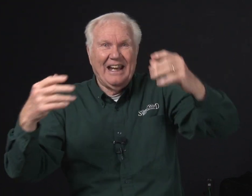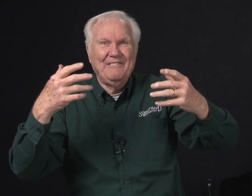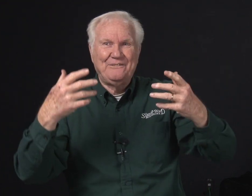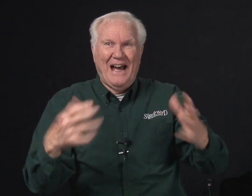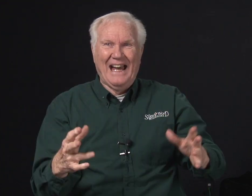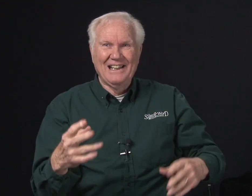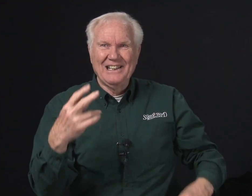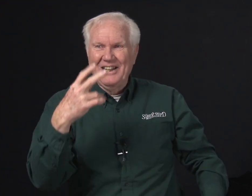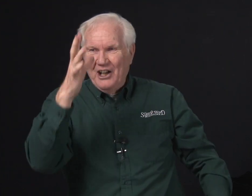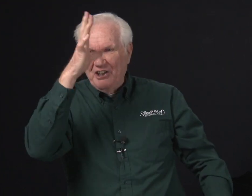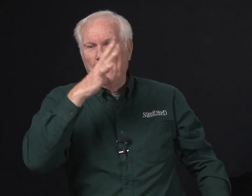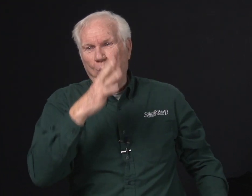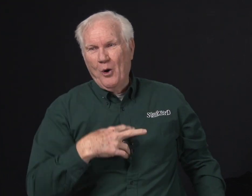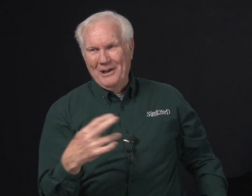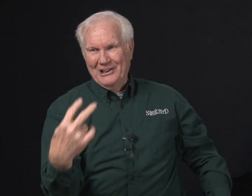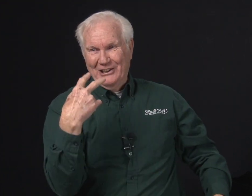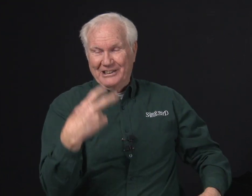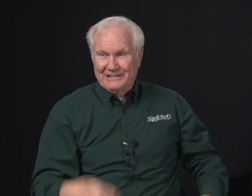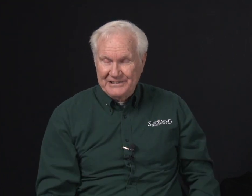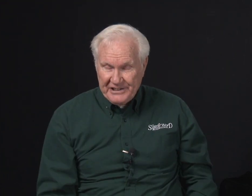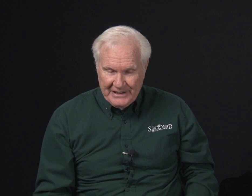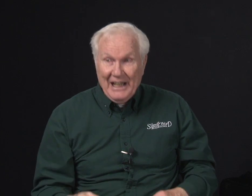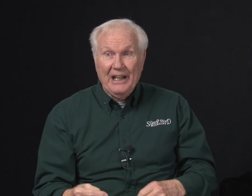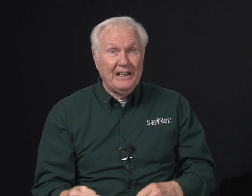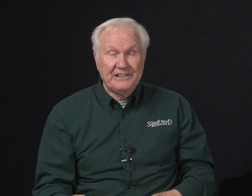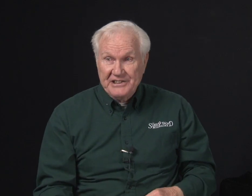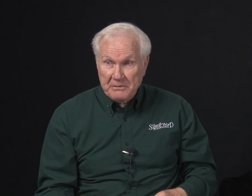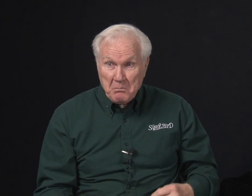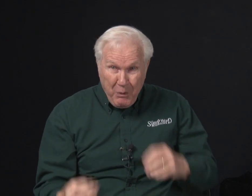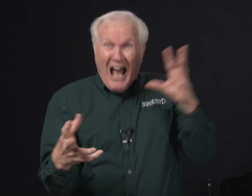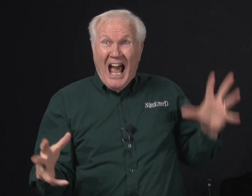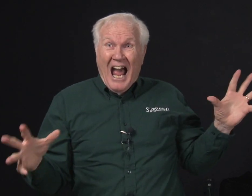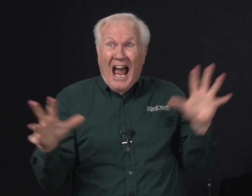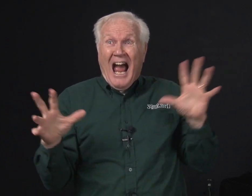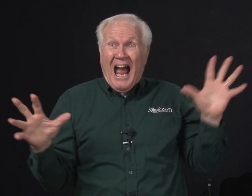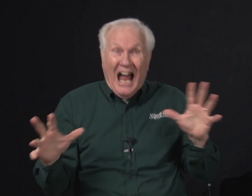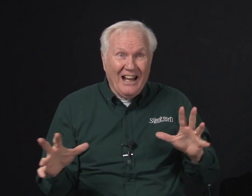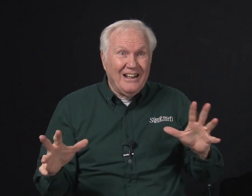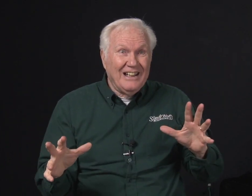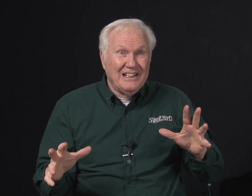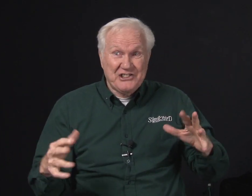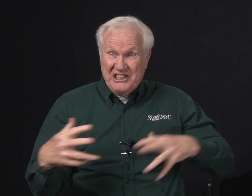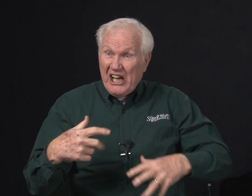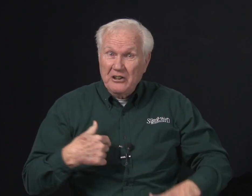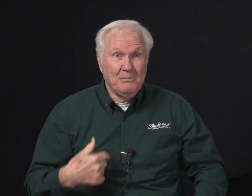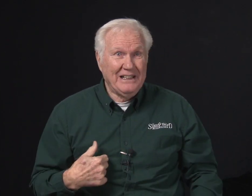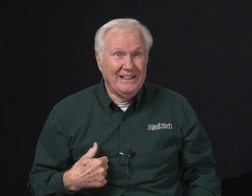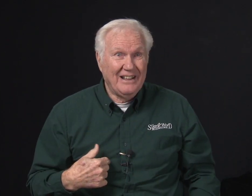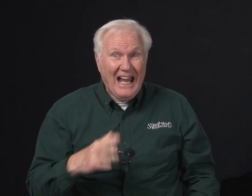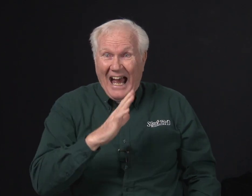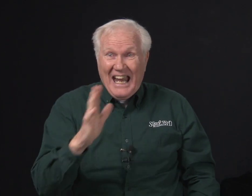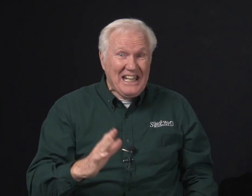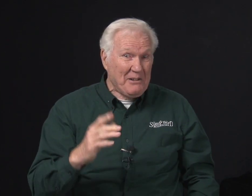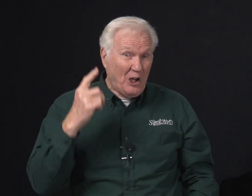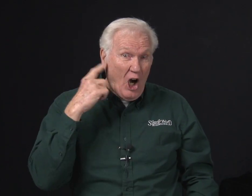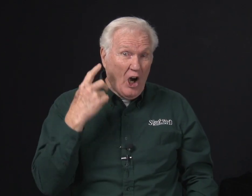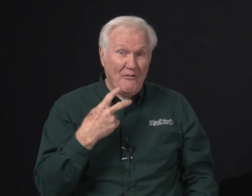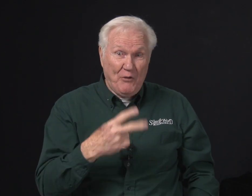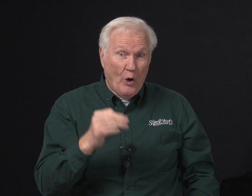And finally, the woman looked, and she said, "Bah!" Scared me. I never heard voice